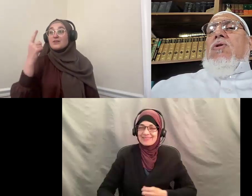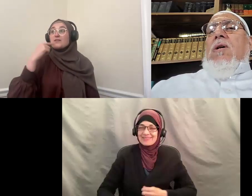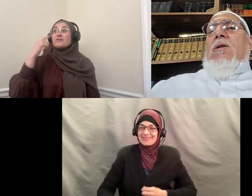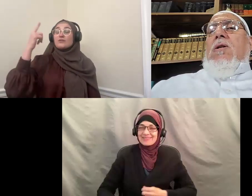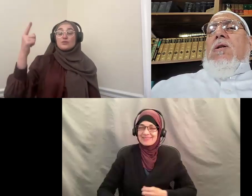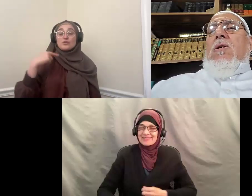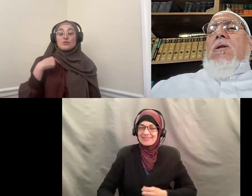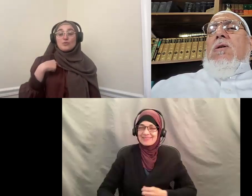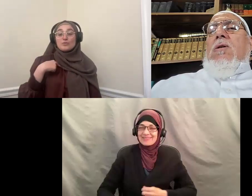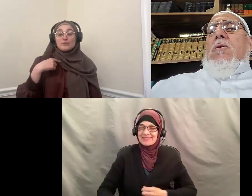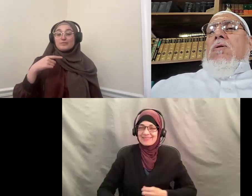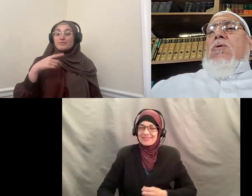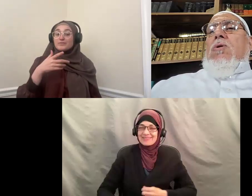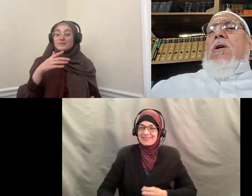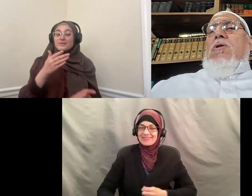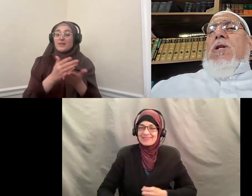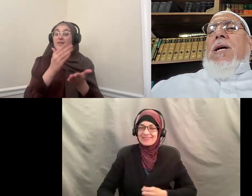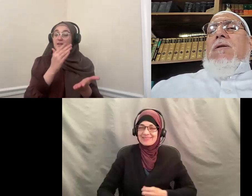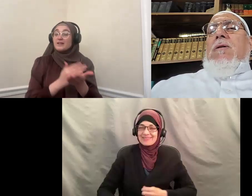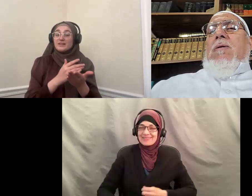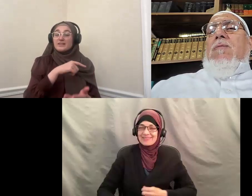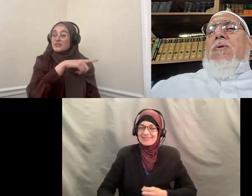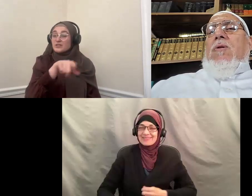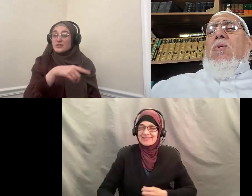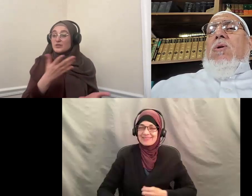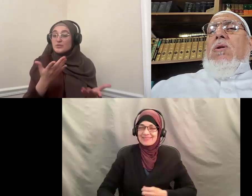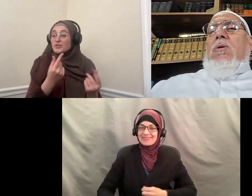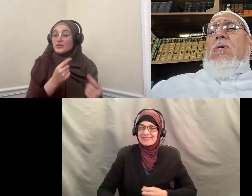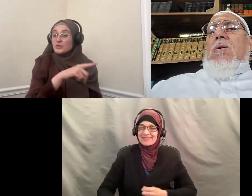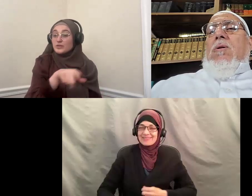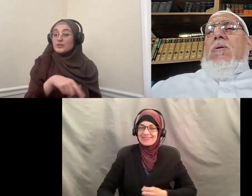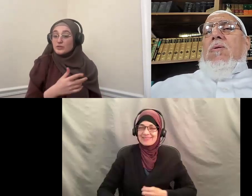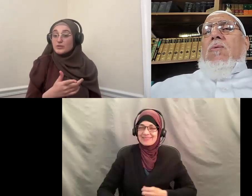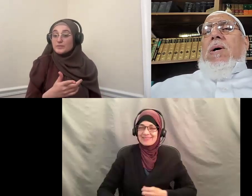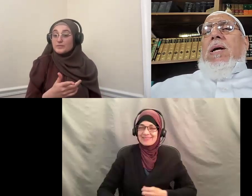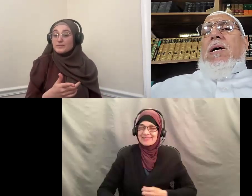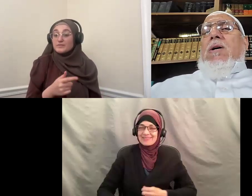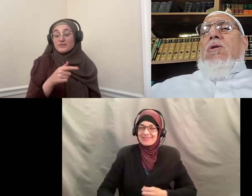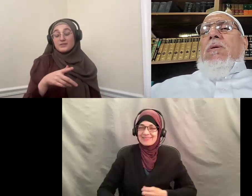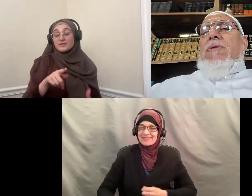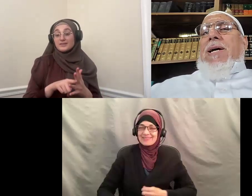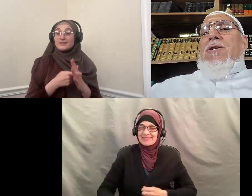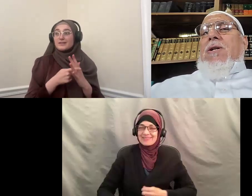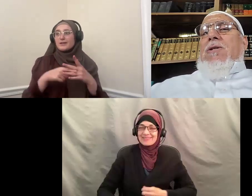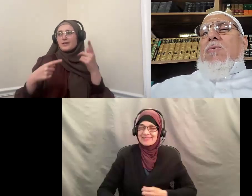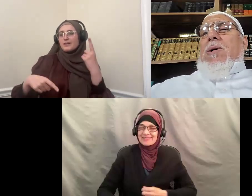They started to negotiate with Lut when a group of angels were